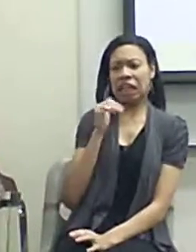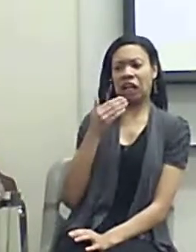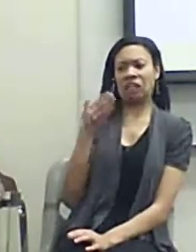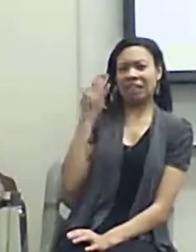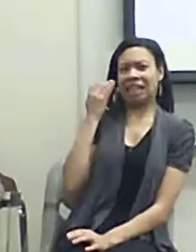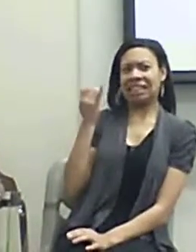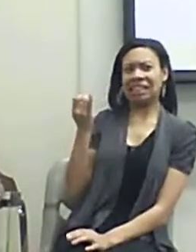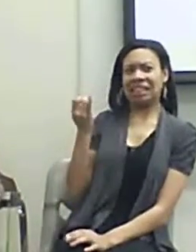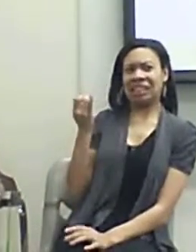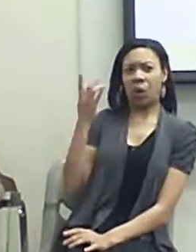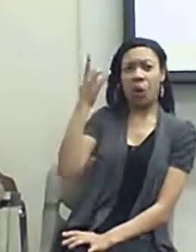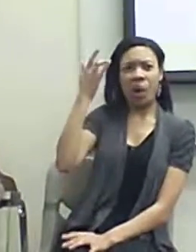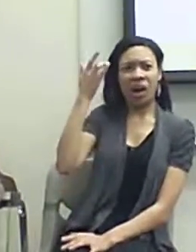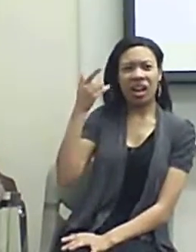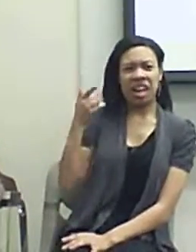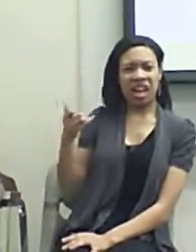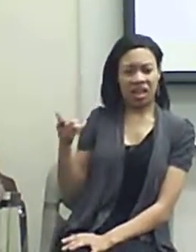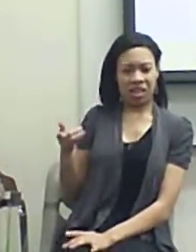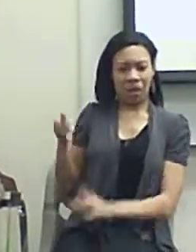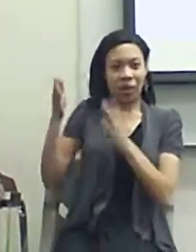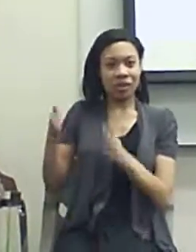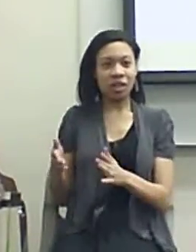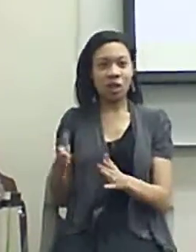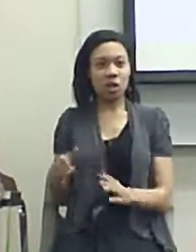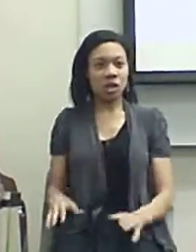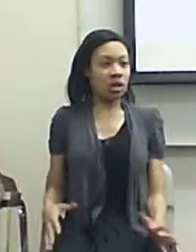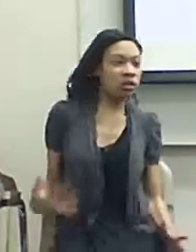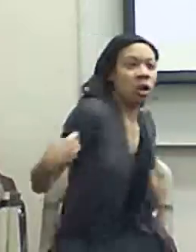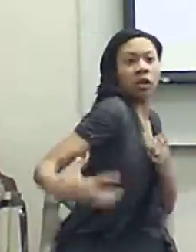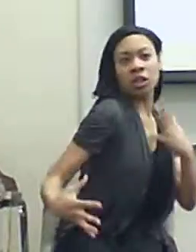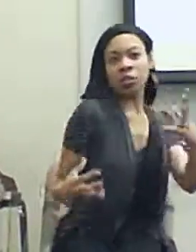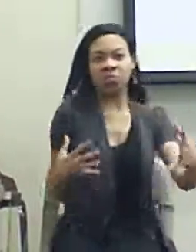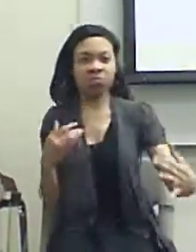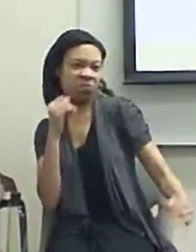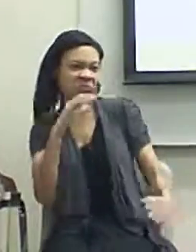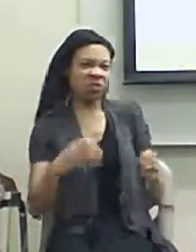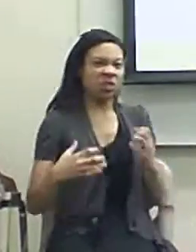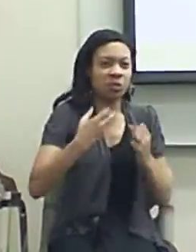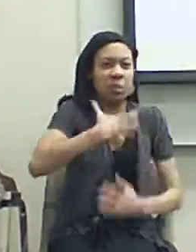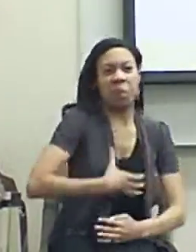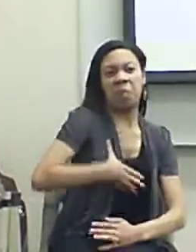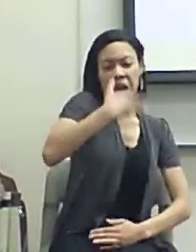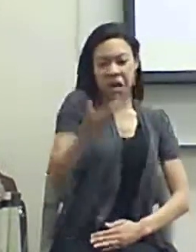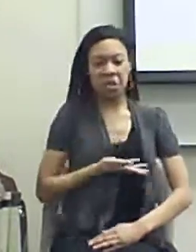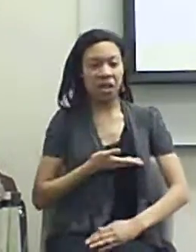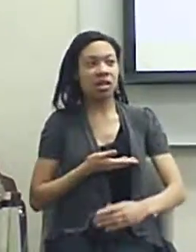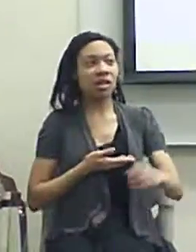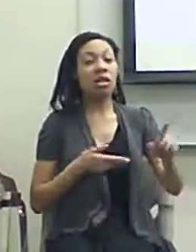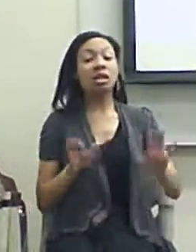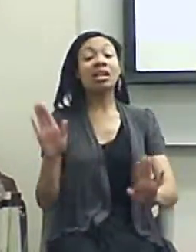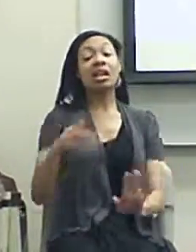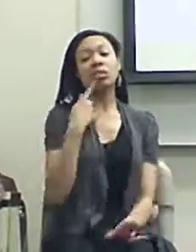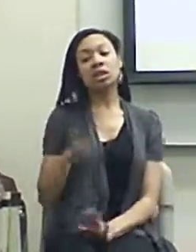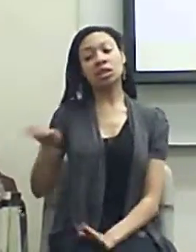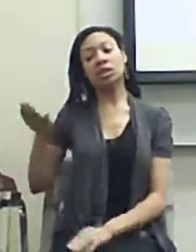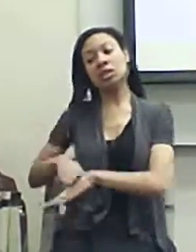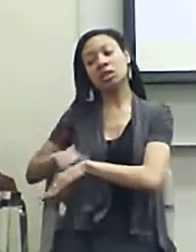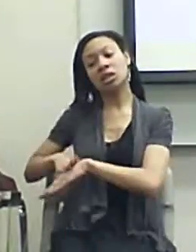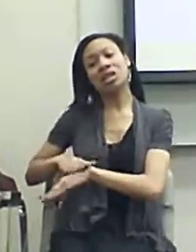tends to be very physical with her movements when she's like this. She might want to move. I'm trying to like be really